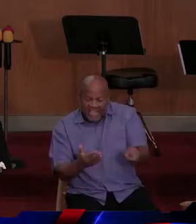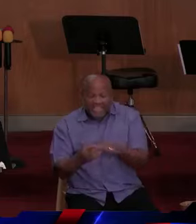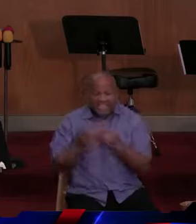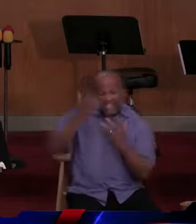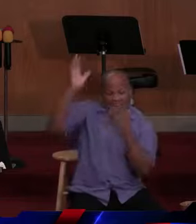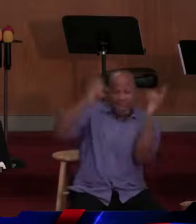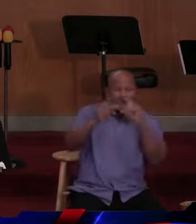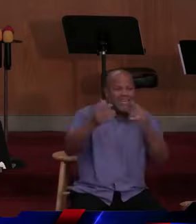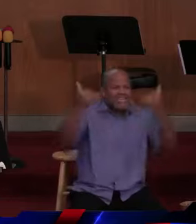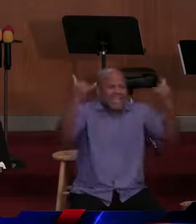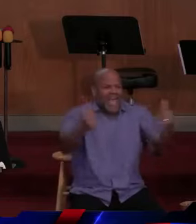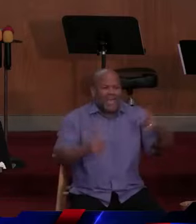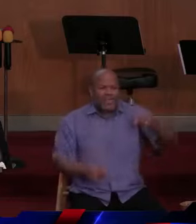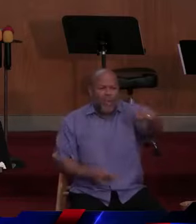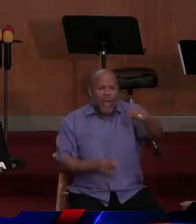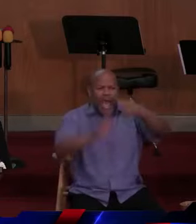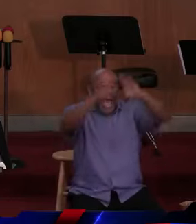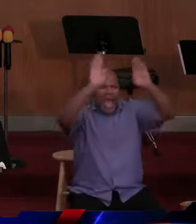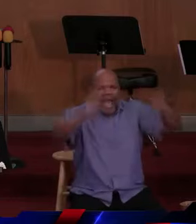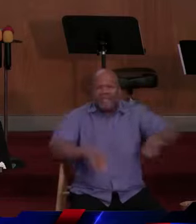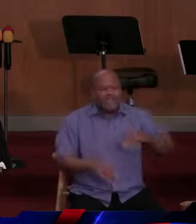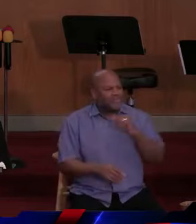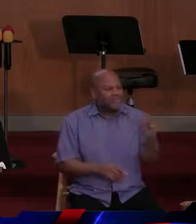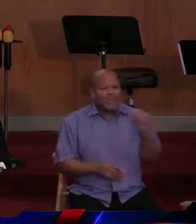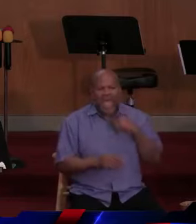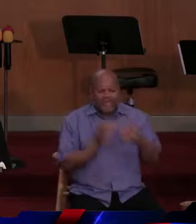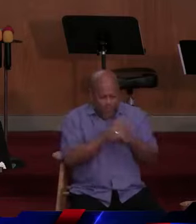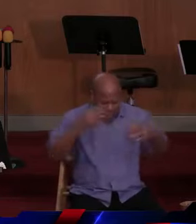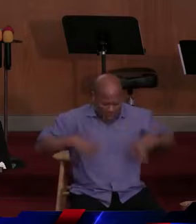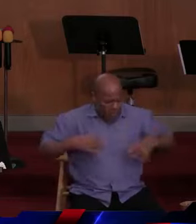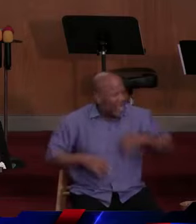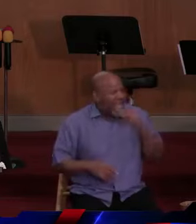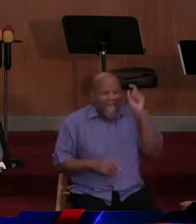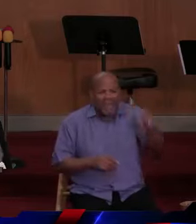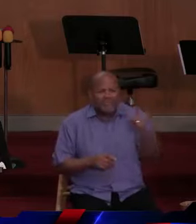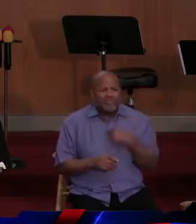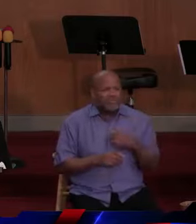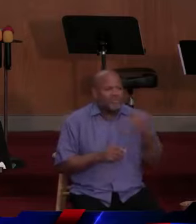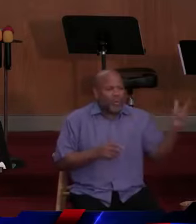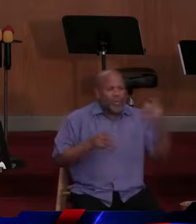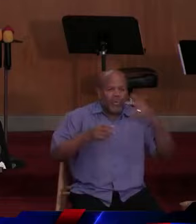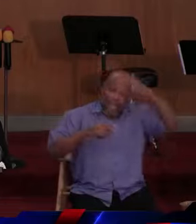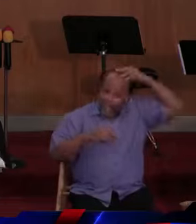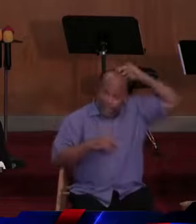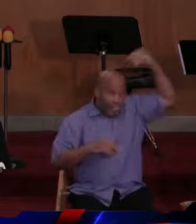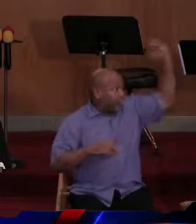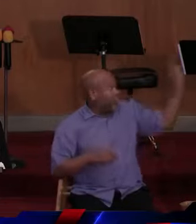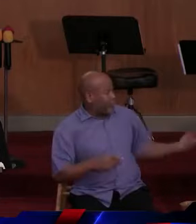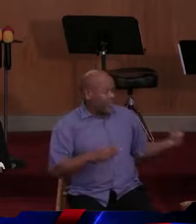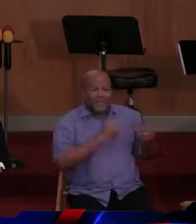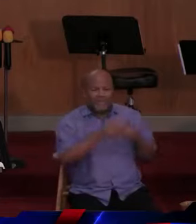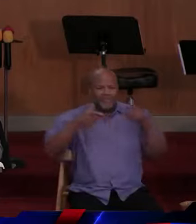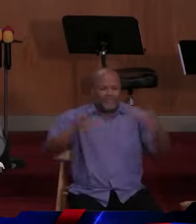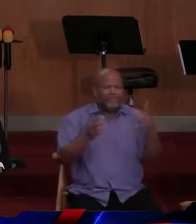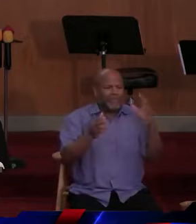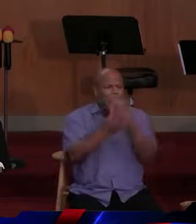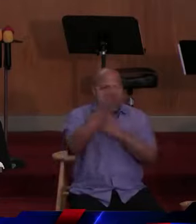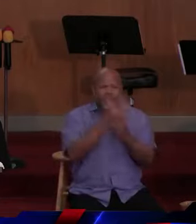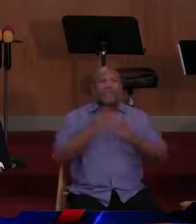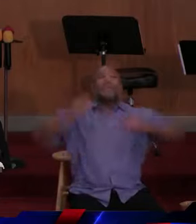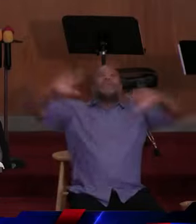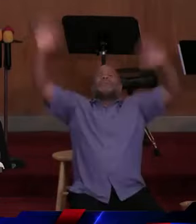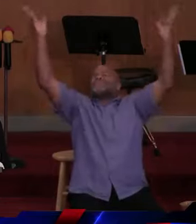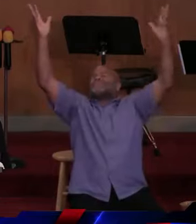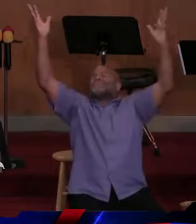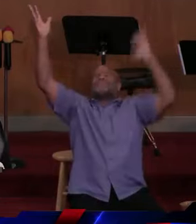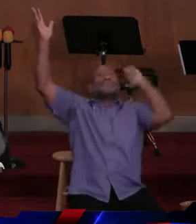But right now, you at your house, you only got half your clothes on in case your camera come on, but you can lift your hands where you are. You can